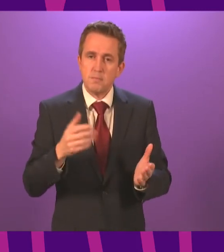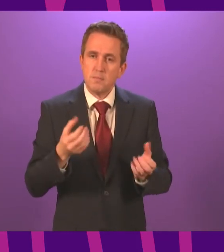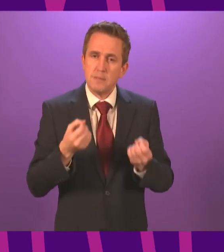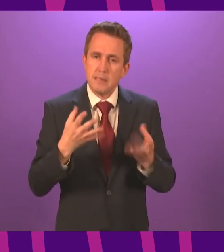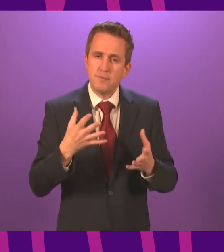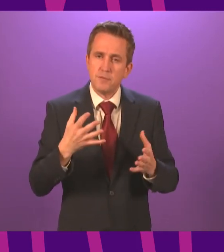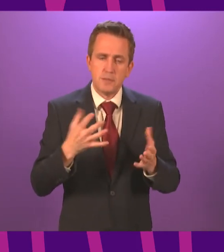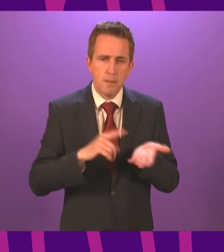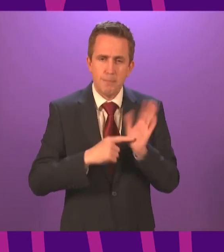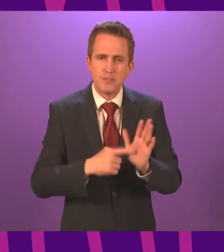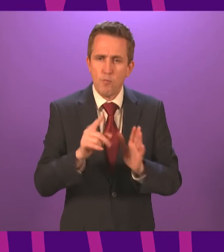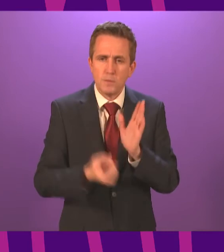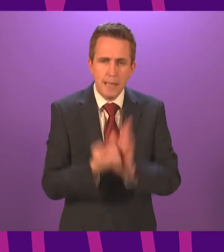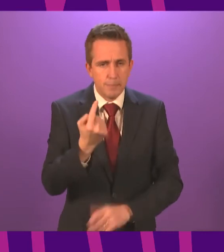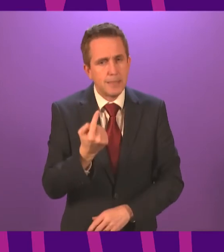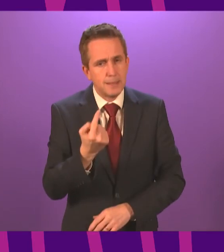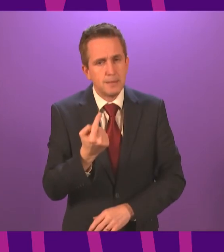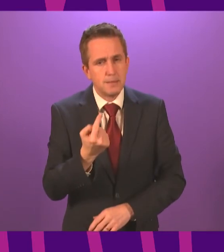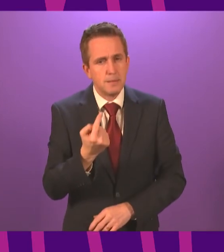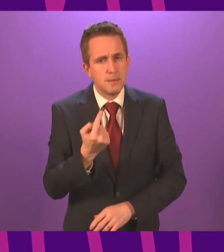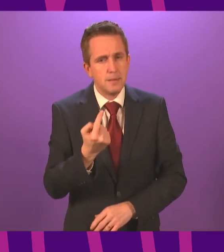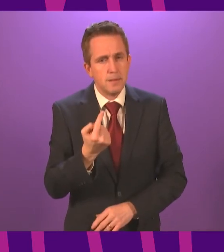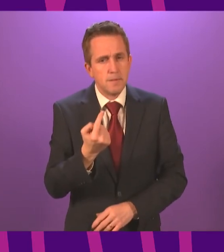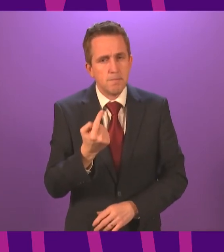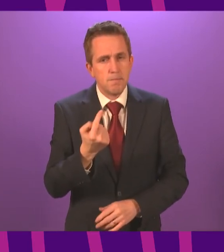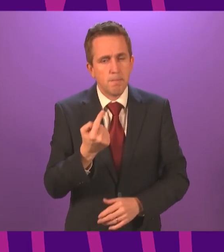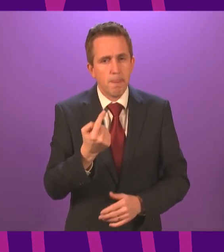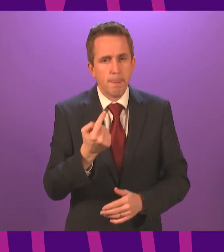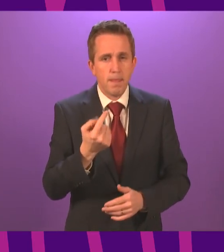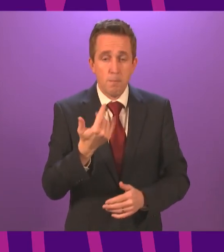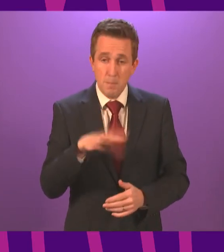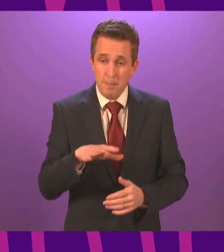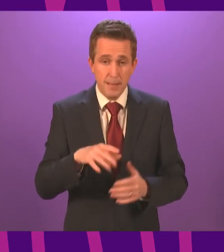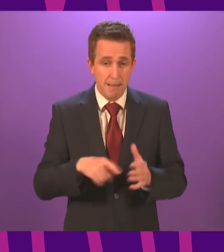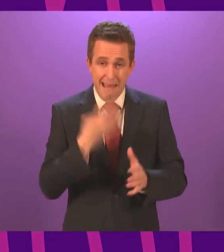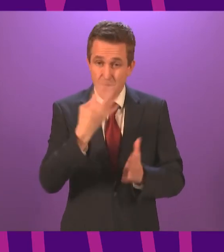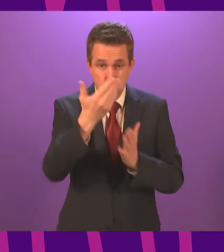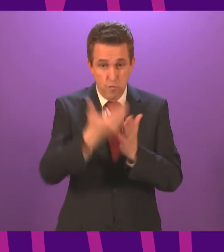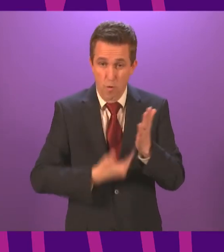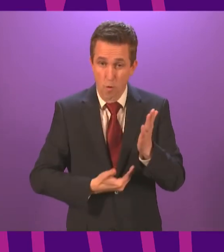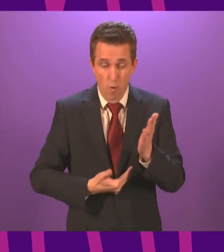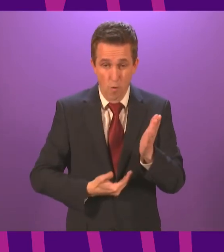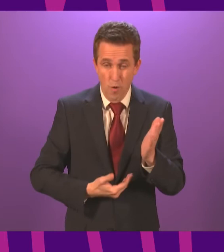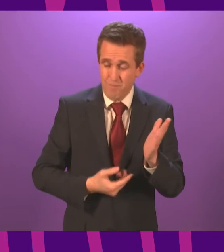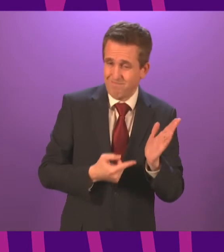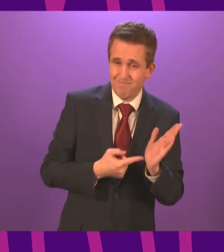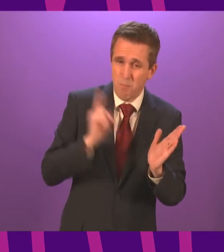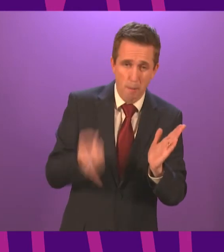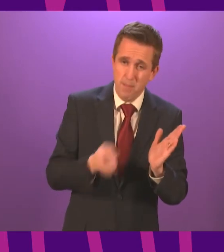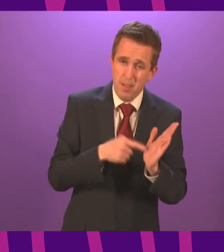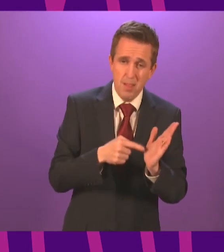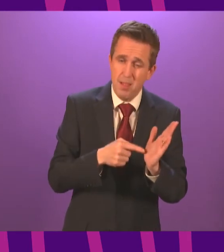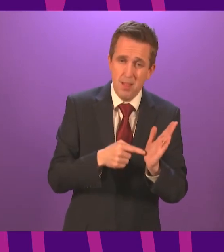of what's happening, that might be something you can present in a single A4 page, it of necessity will not